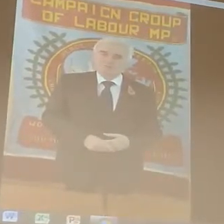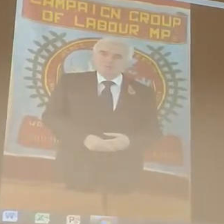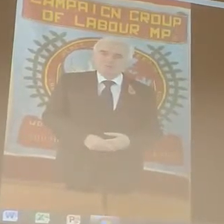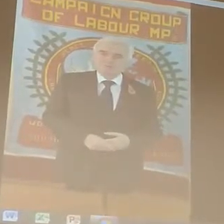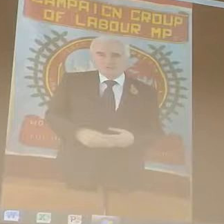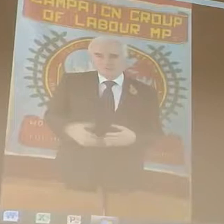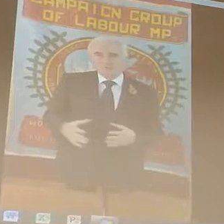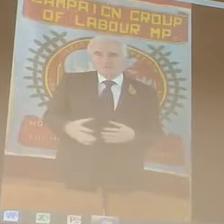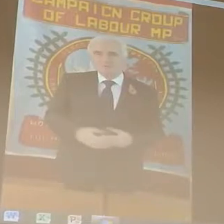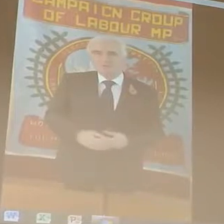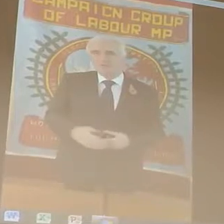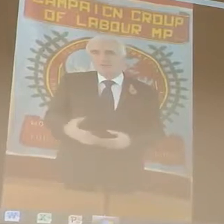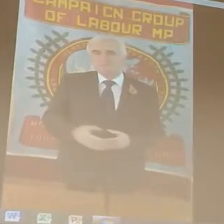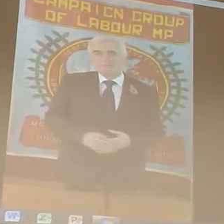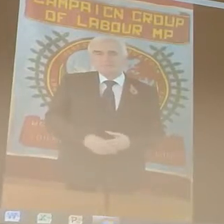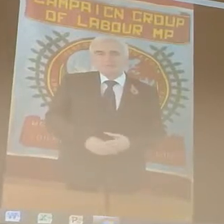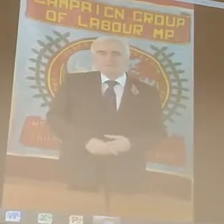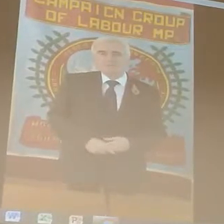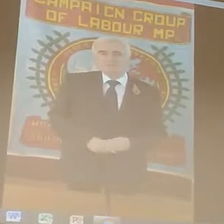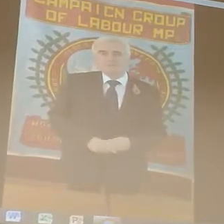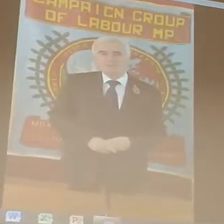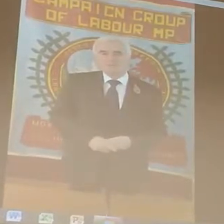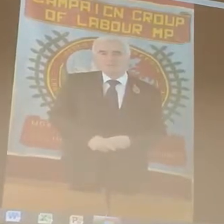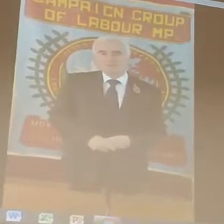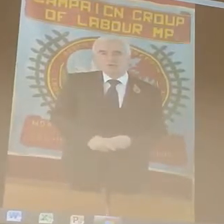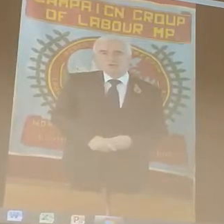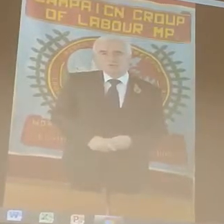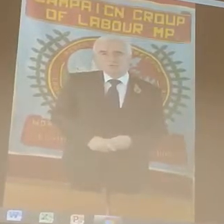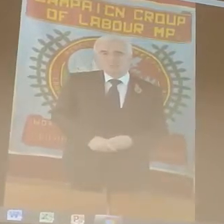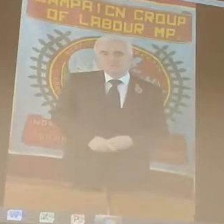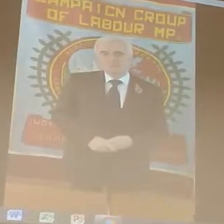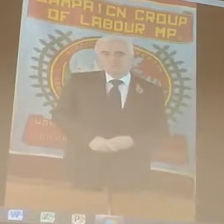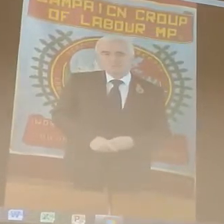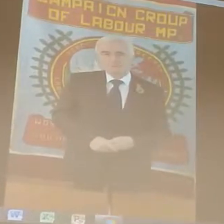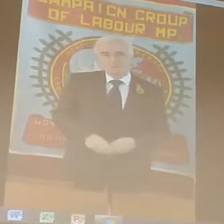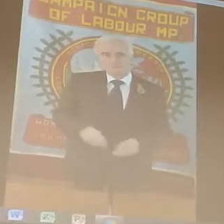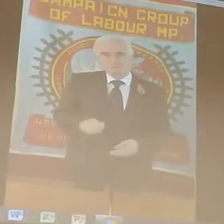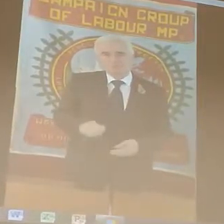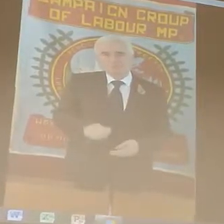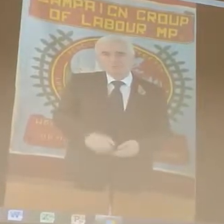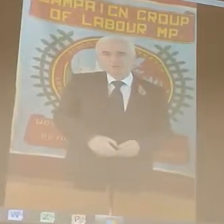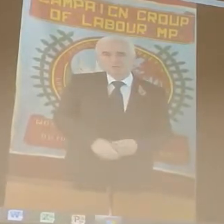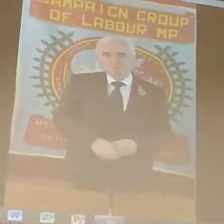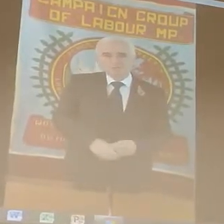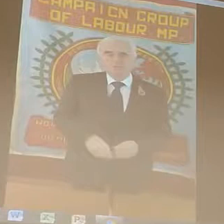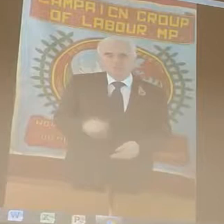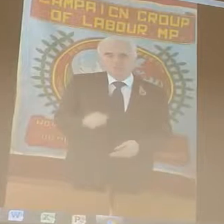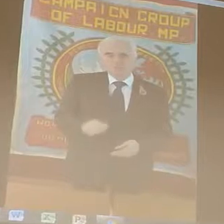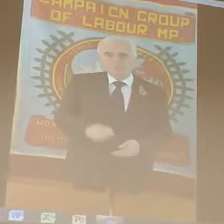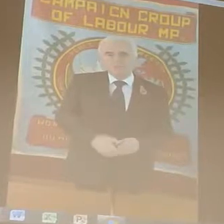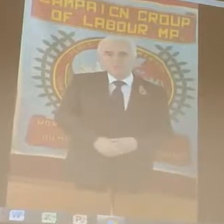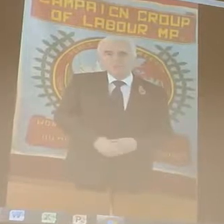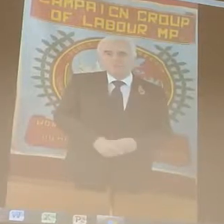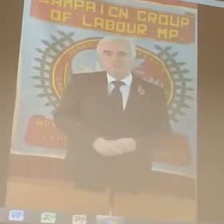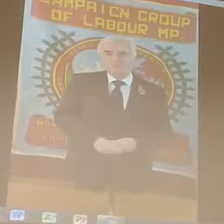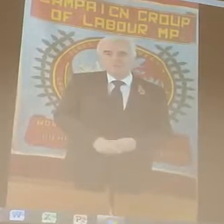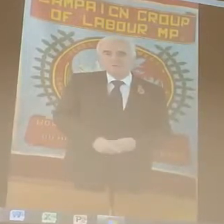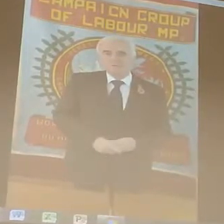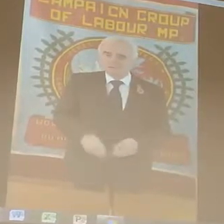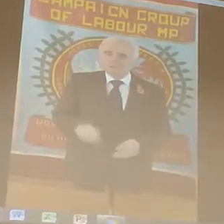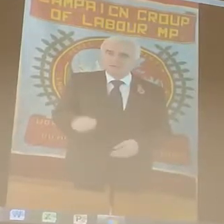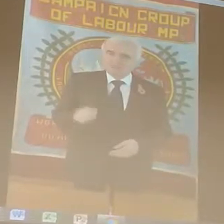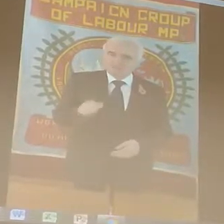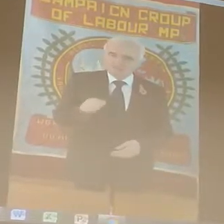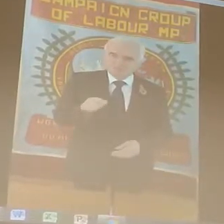and treatment. Yes, and also the cutbacks that are taking place in education. You know, special needs